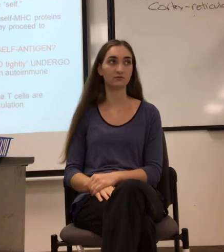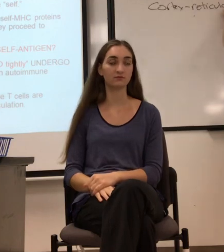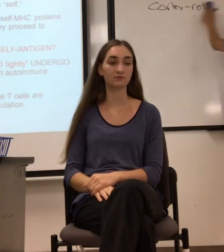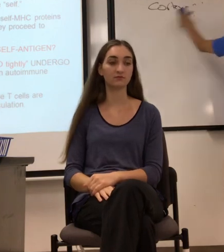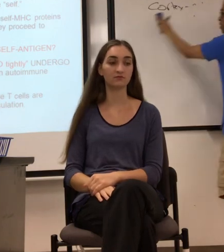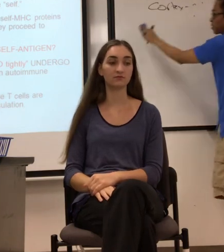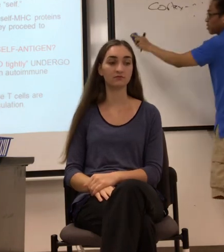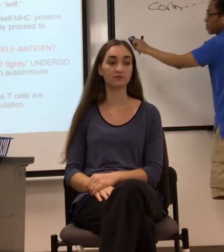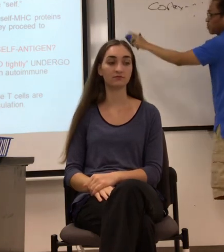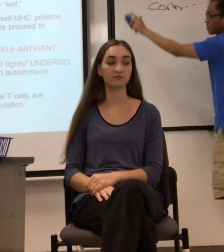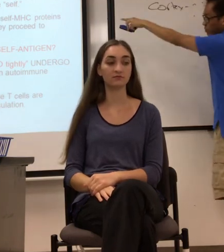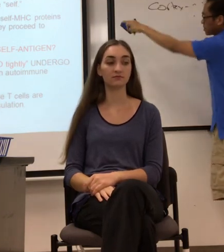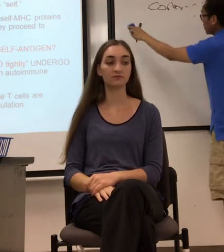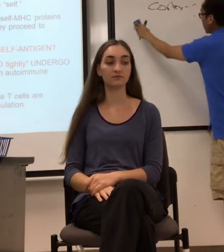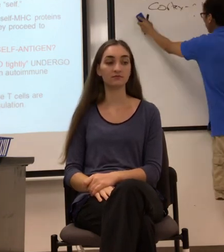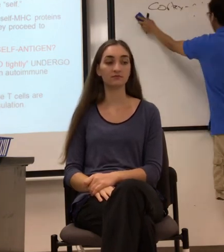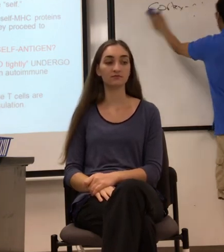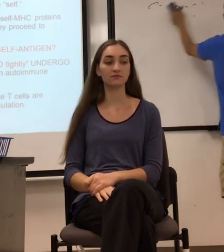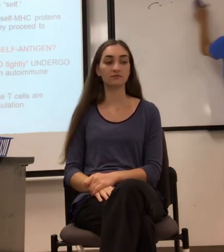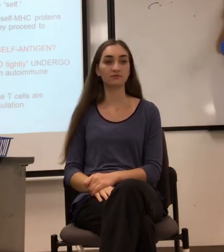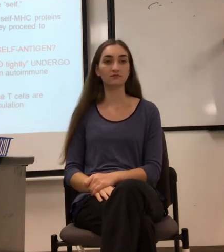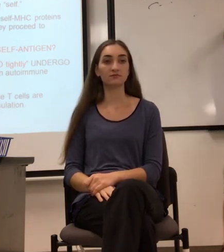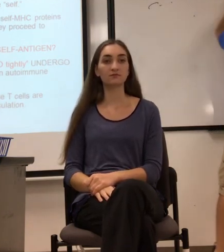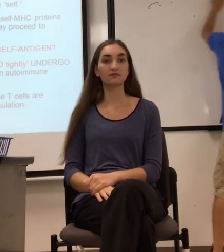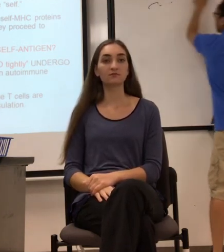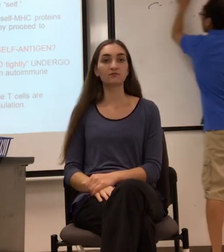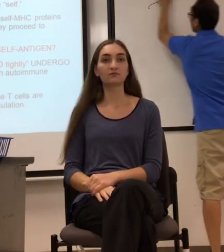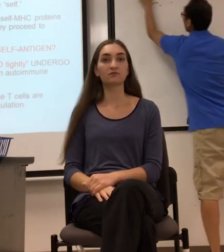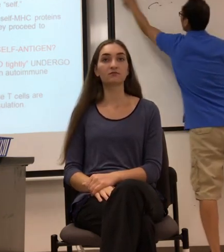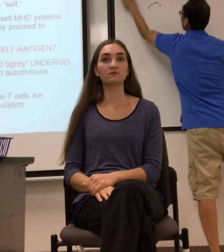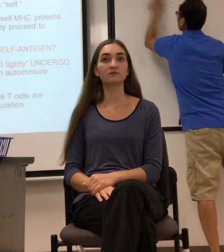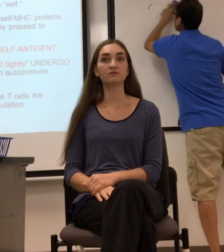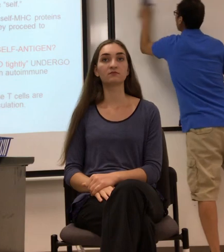Let me outline here what's there, what I think you should know.